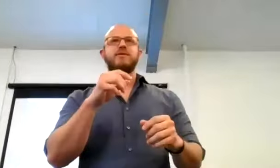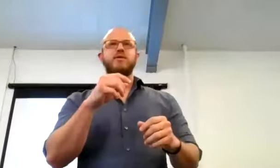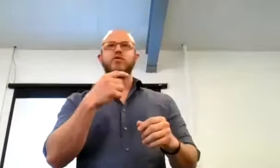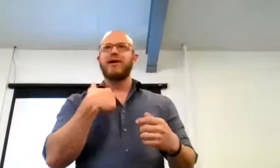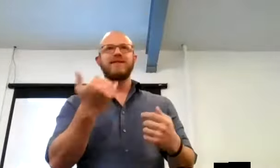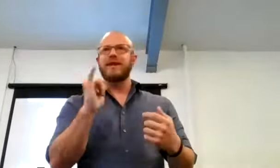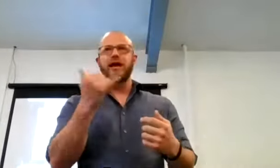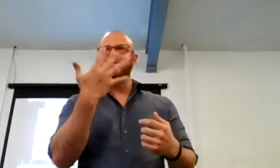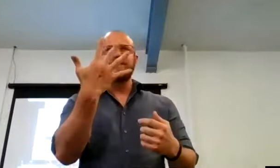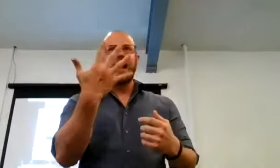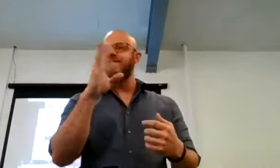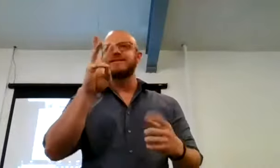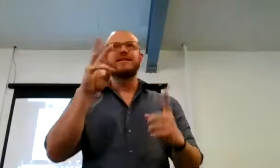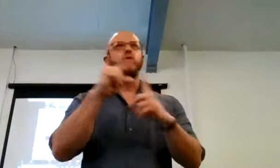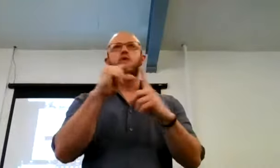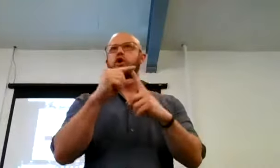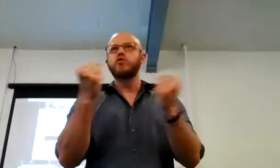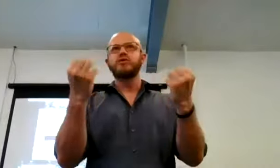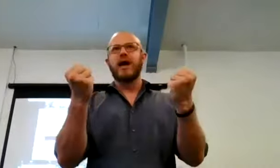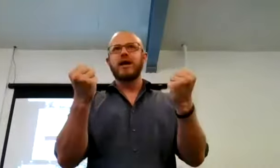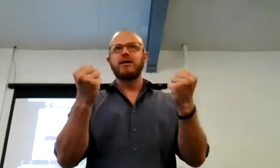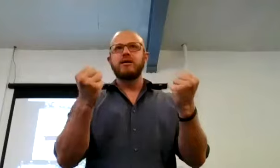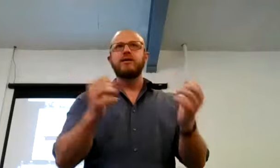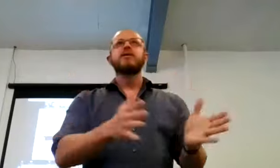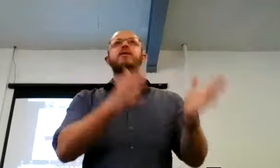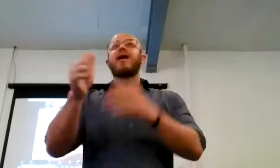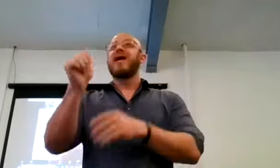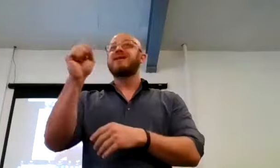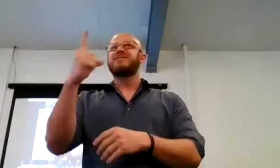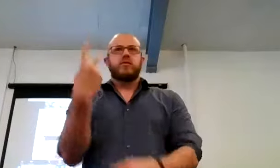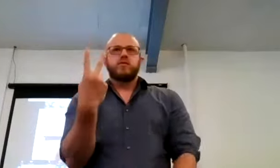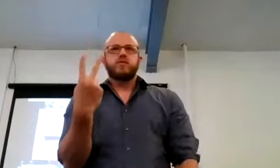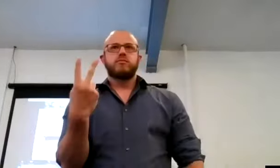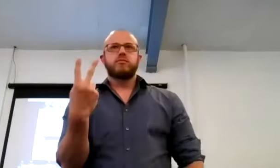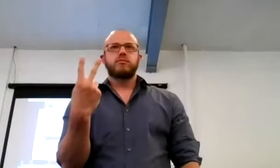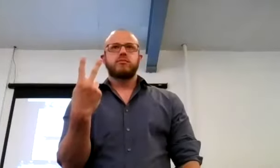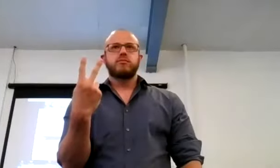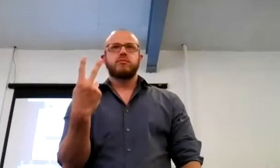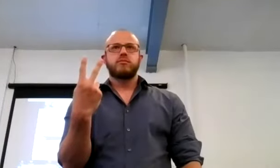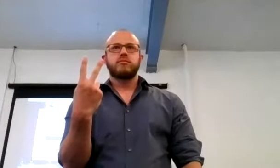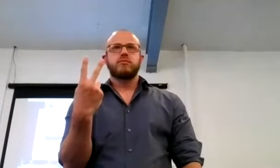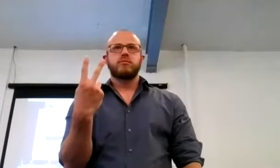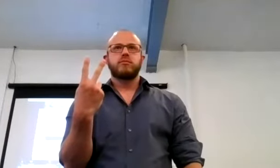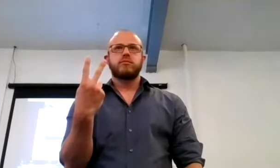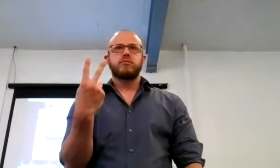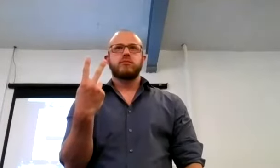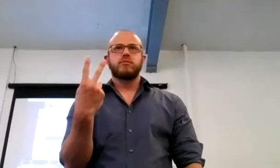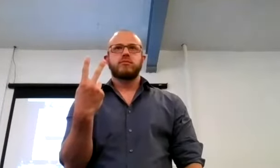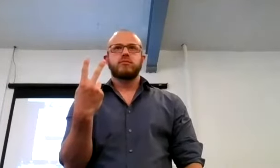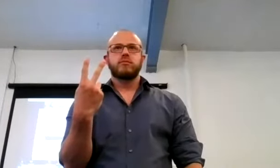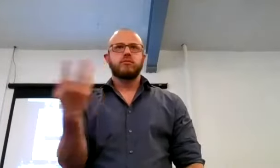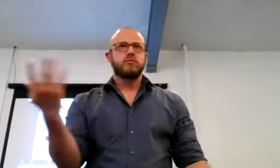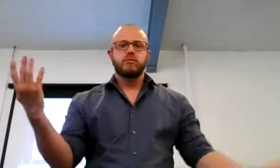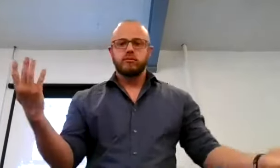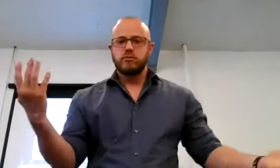if you have to go to the bathroom, it's like, there's like literally 5 or 6 signs you have to do to get the concept out. But with ASL, it's literally just 2 signs.